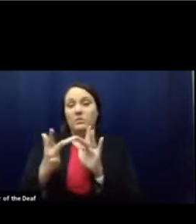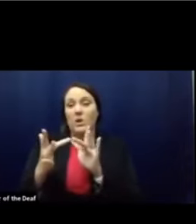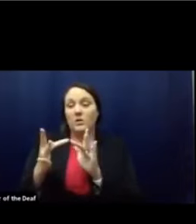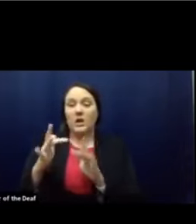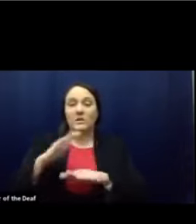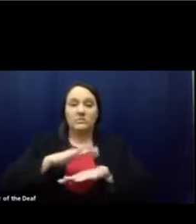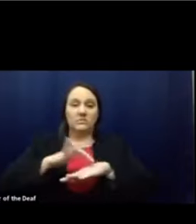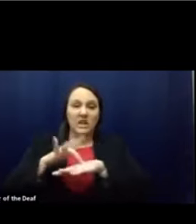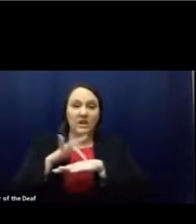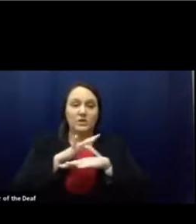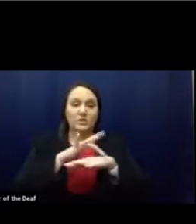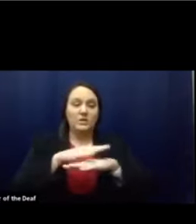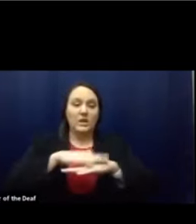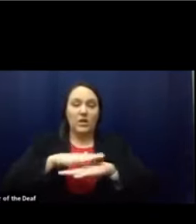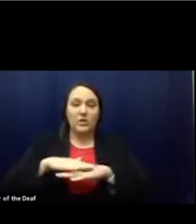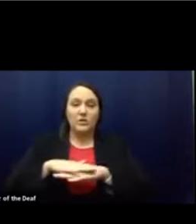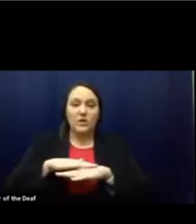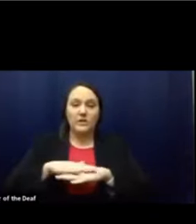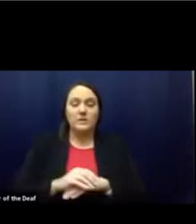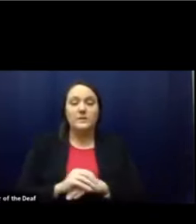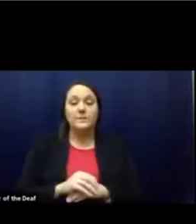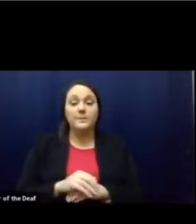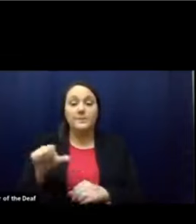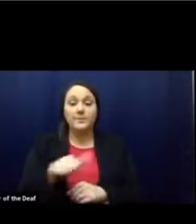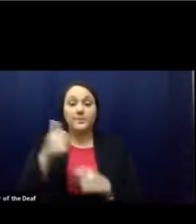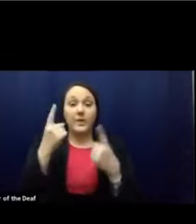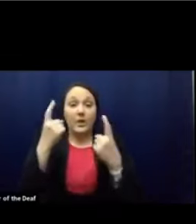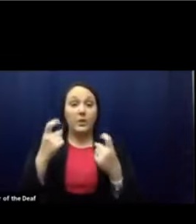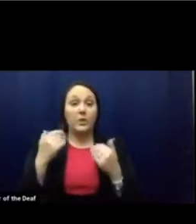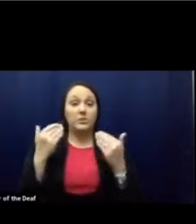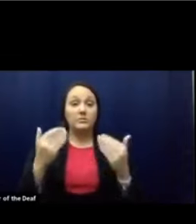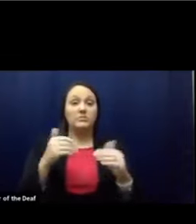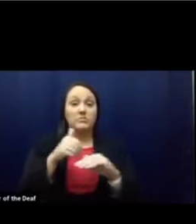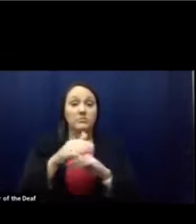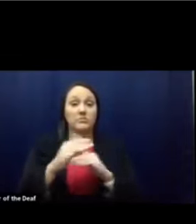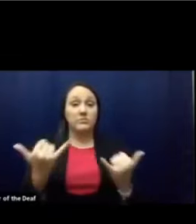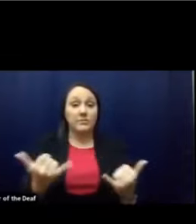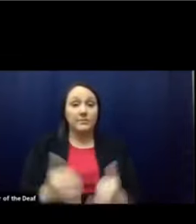more. All right. Any other questions? Please go ahead and submit them now.